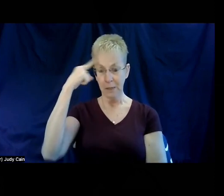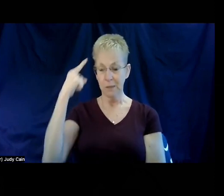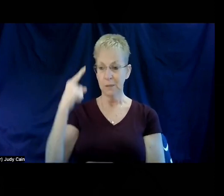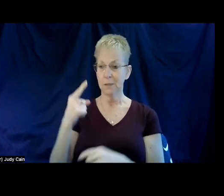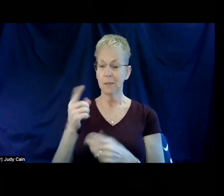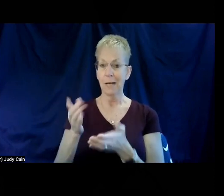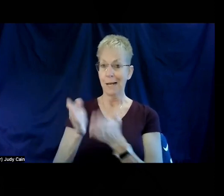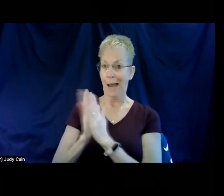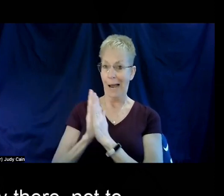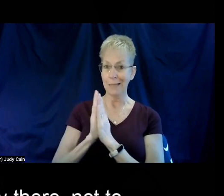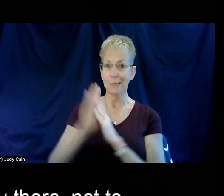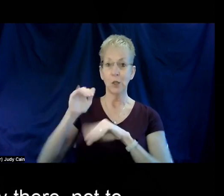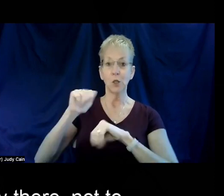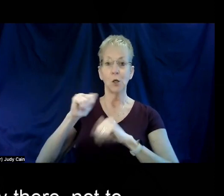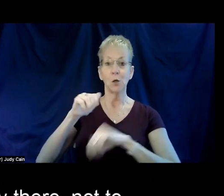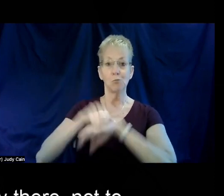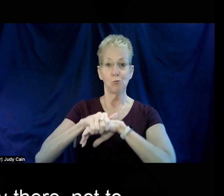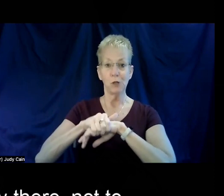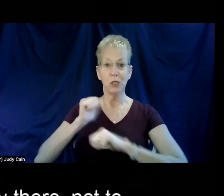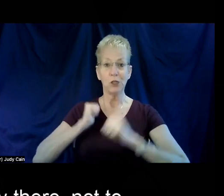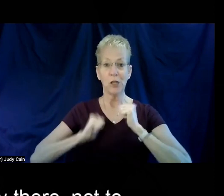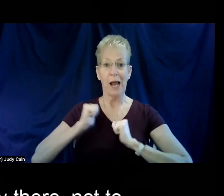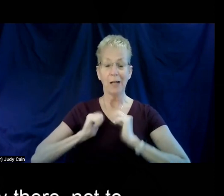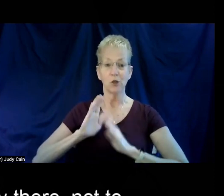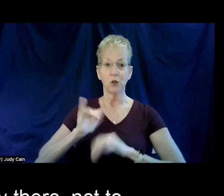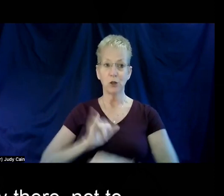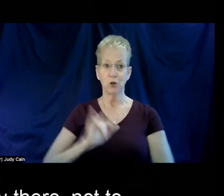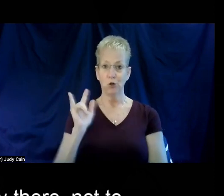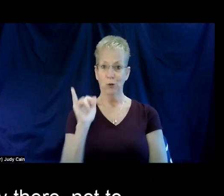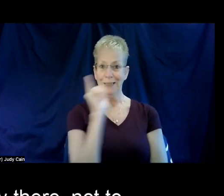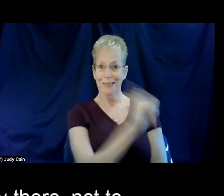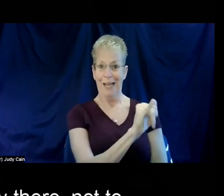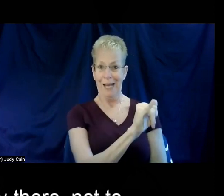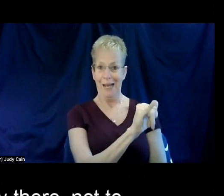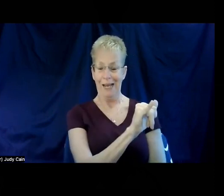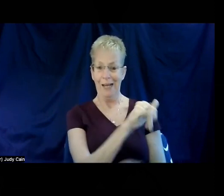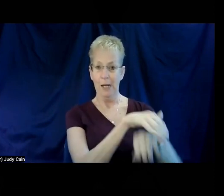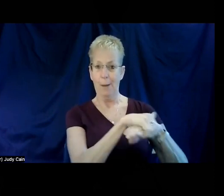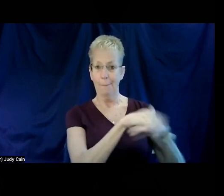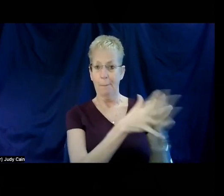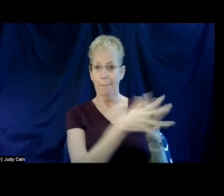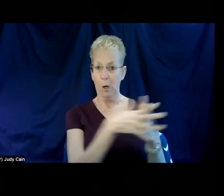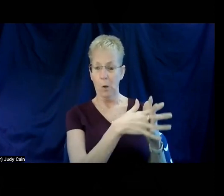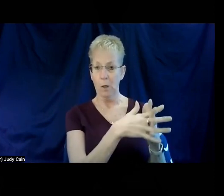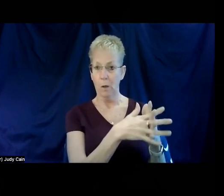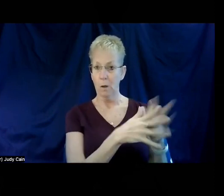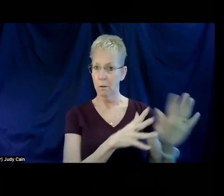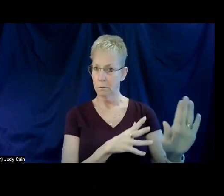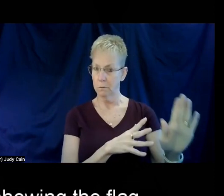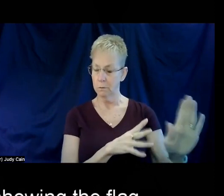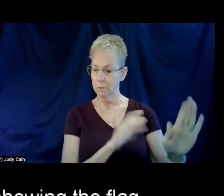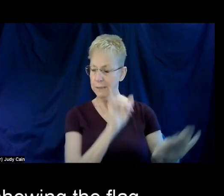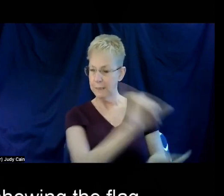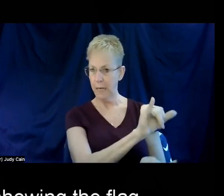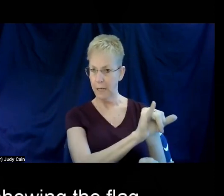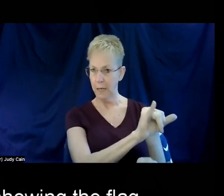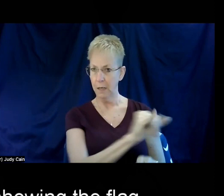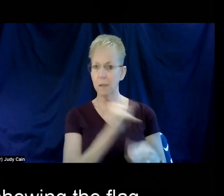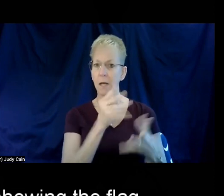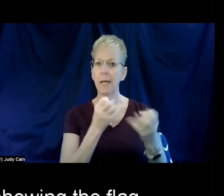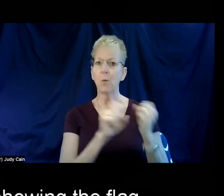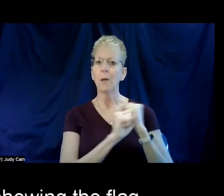British actors in Hollywood to stay there, not to return to Great Britain, because they wanted them to work on not propaganda,